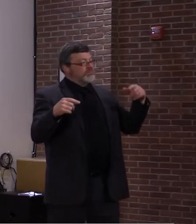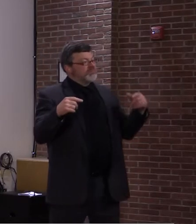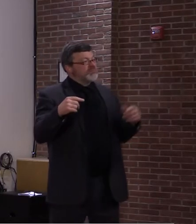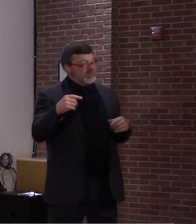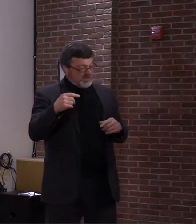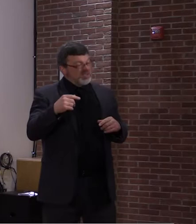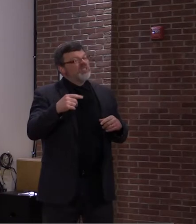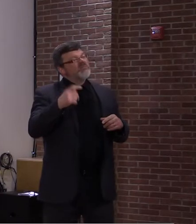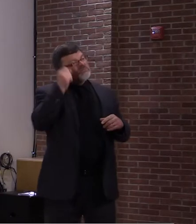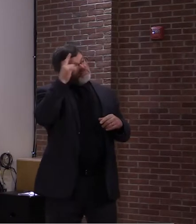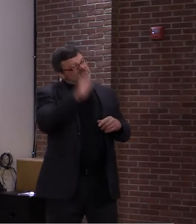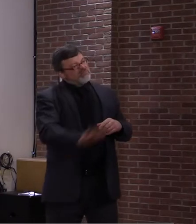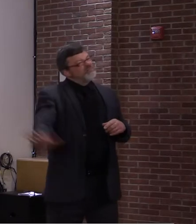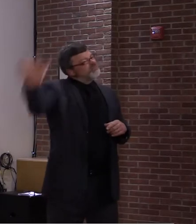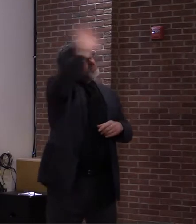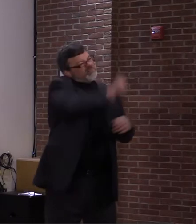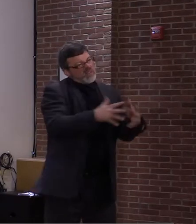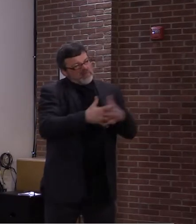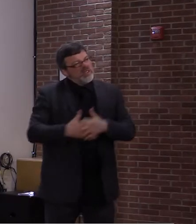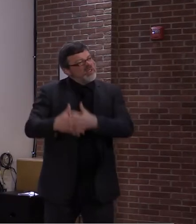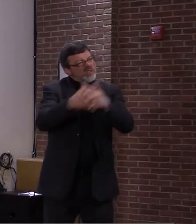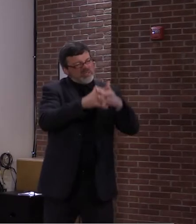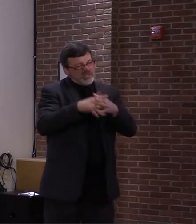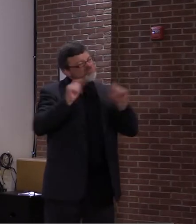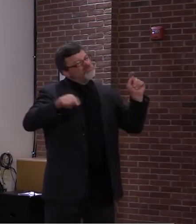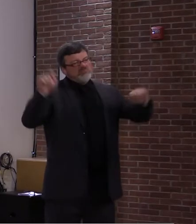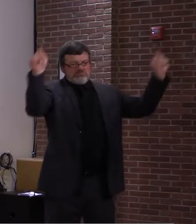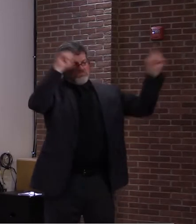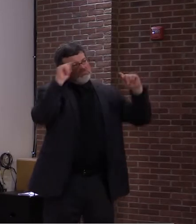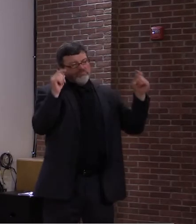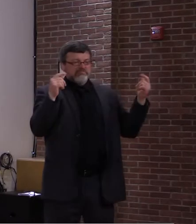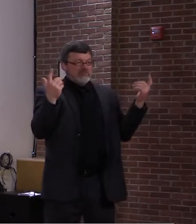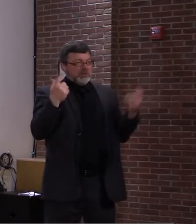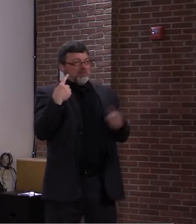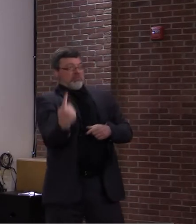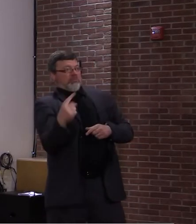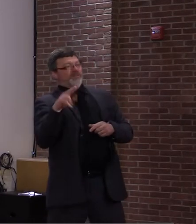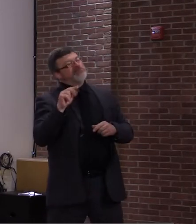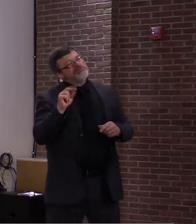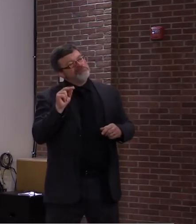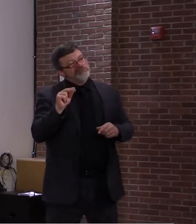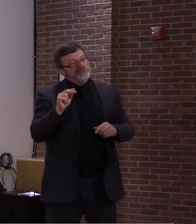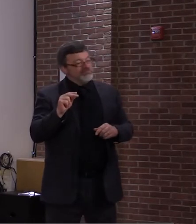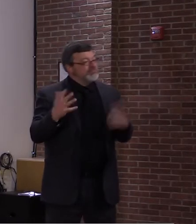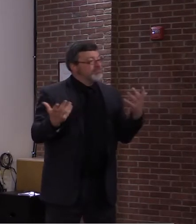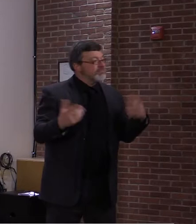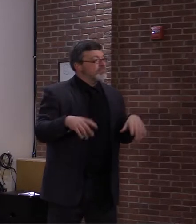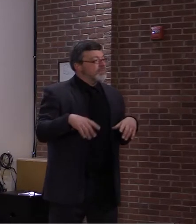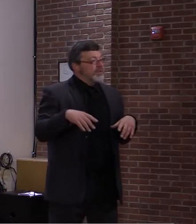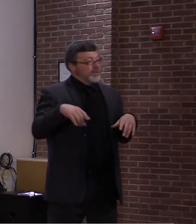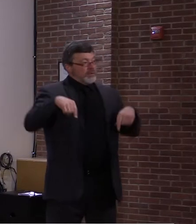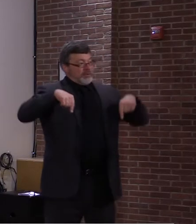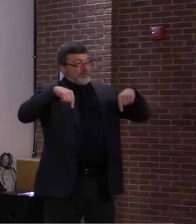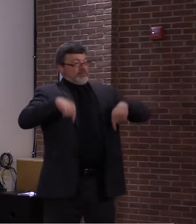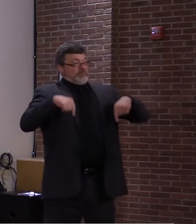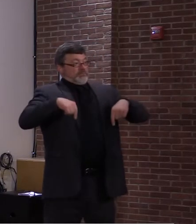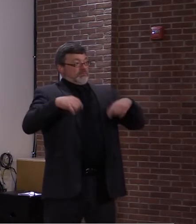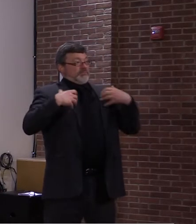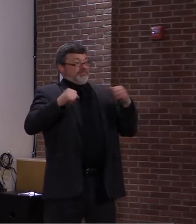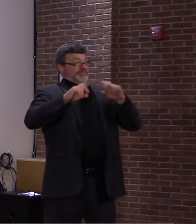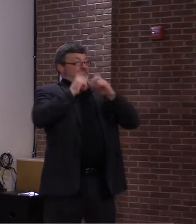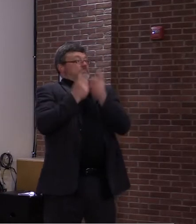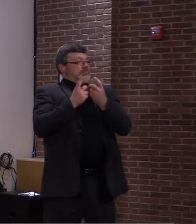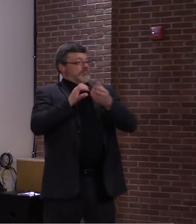in the Northeast. The Department of Health is working closely with the Agency of Agriculture, Food and Markets, and